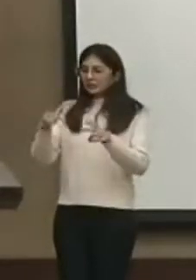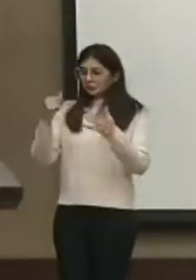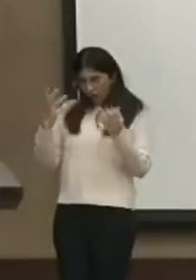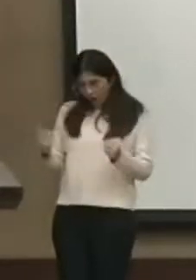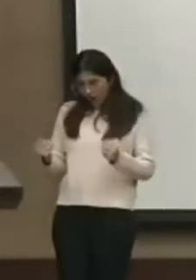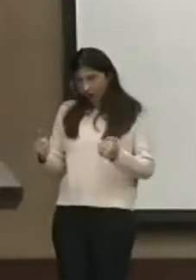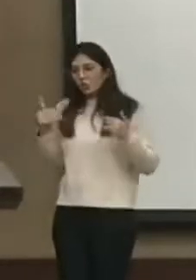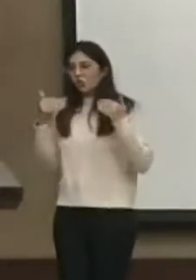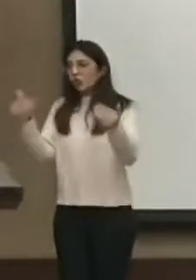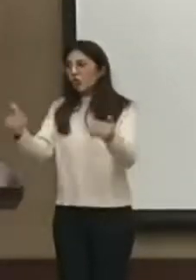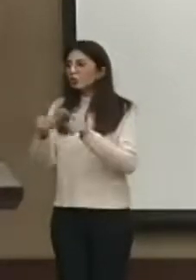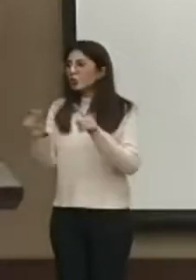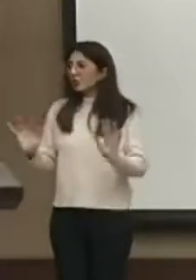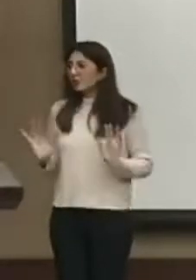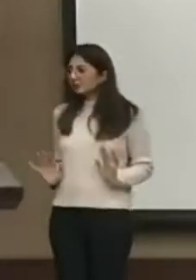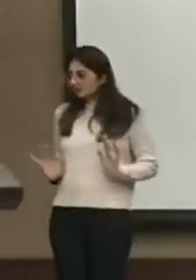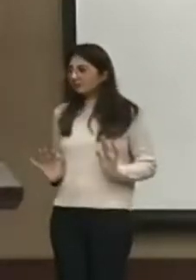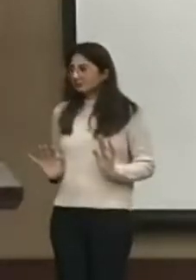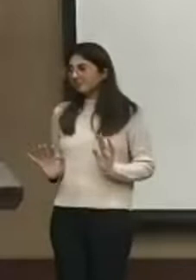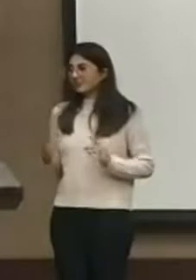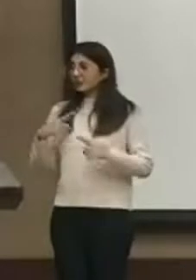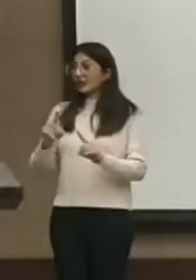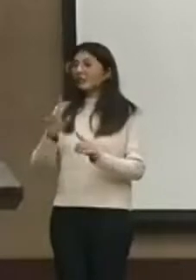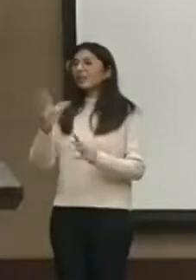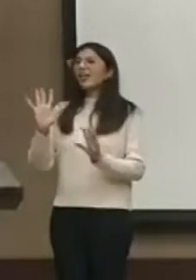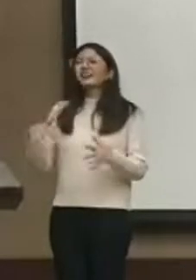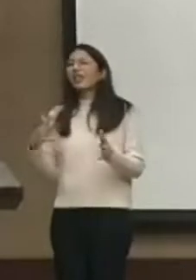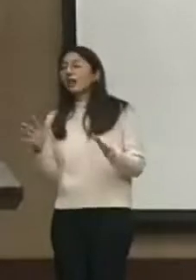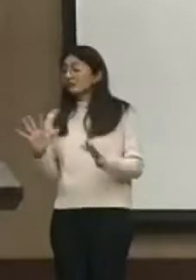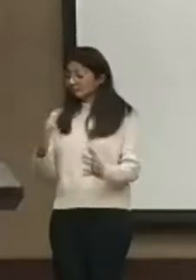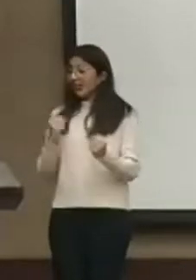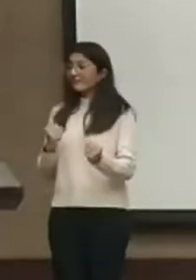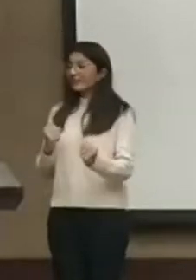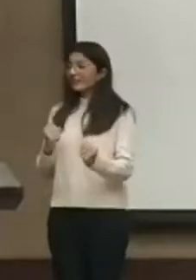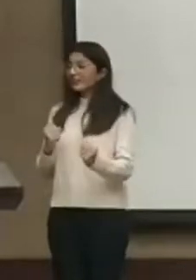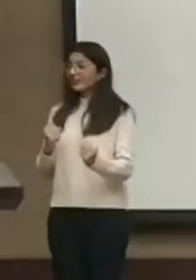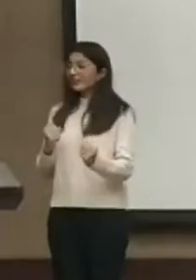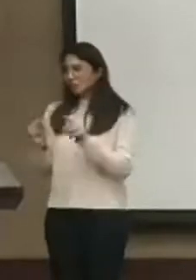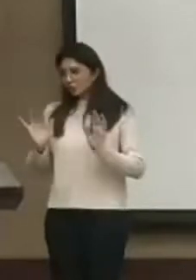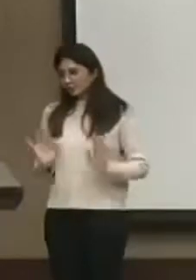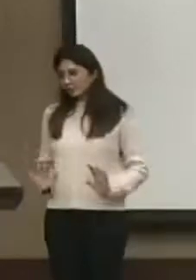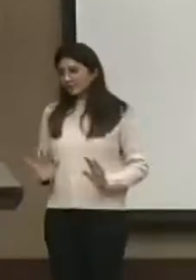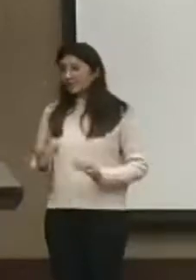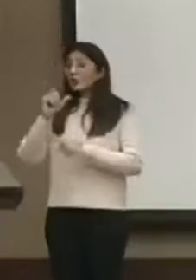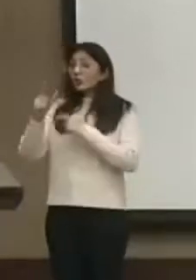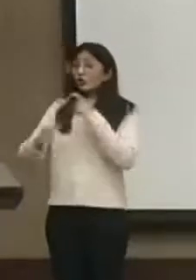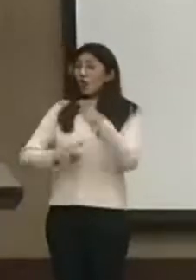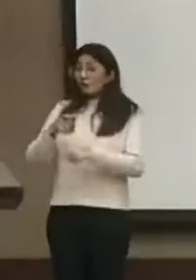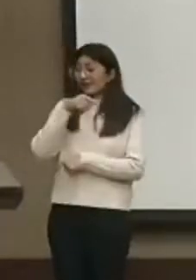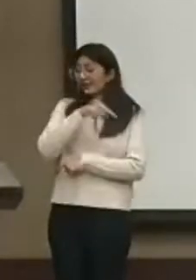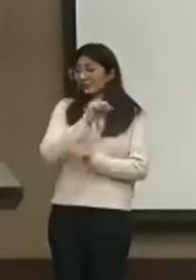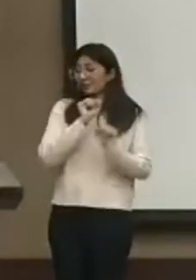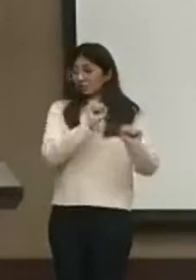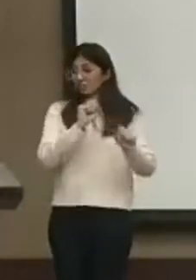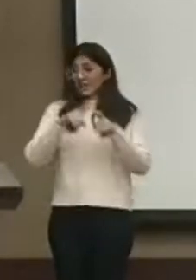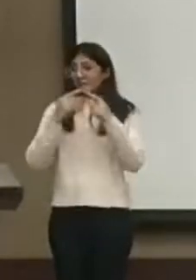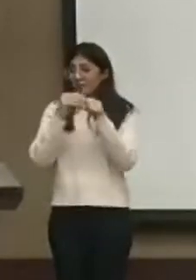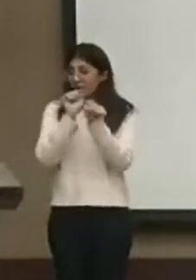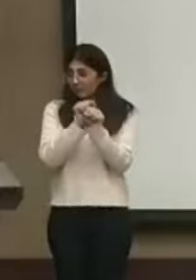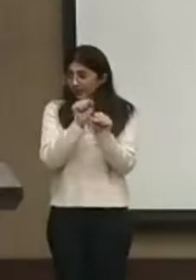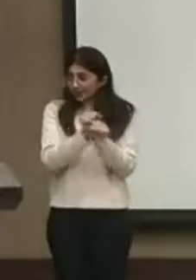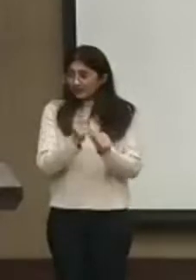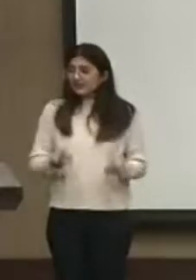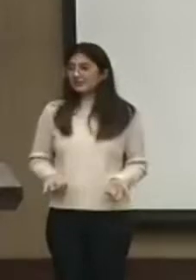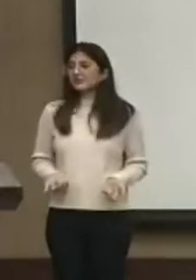And do it with conviction. Now, staying on the theme of corporate employment and corporate